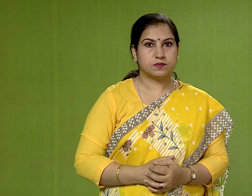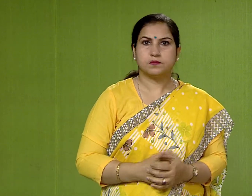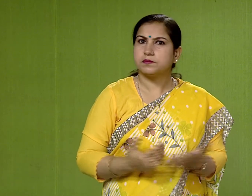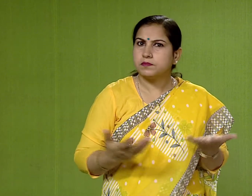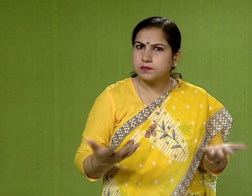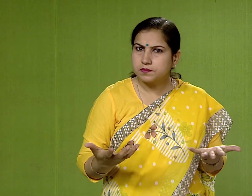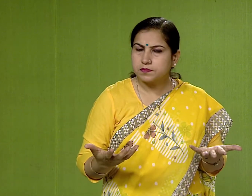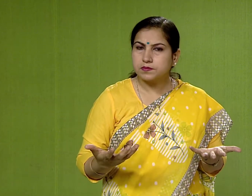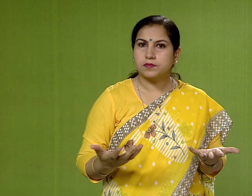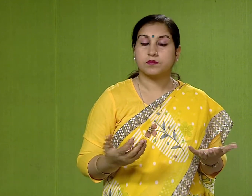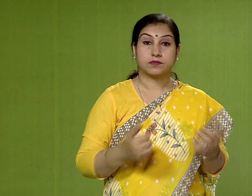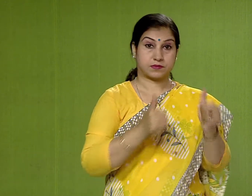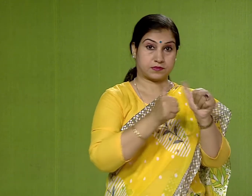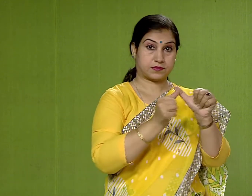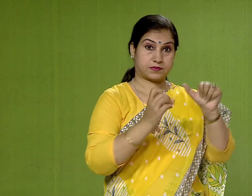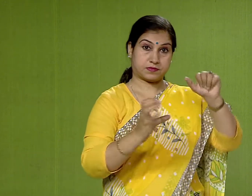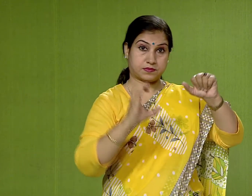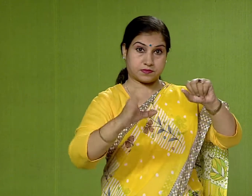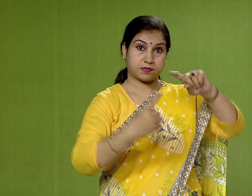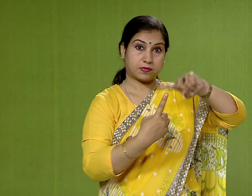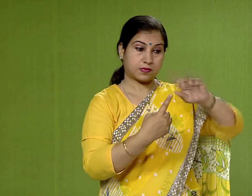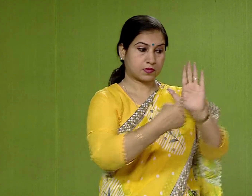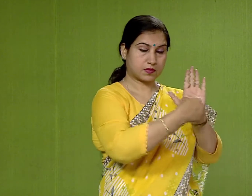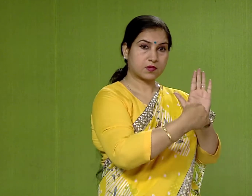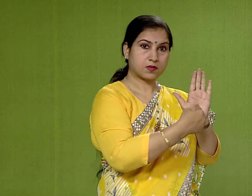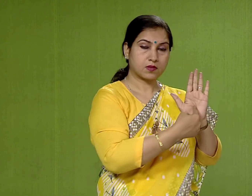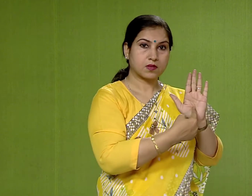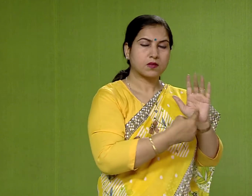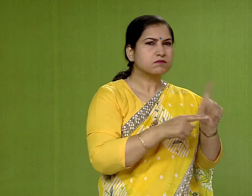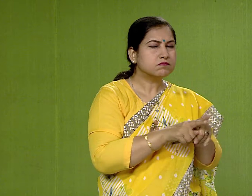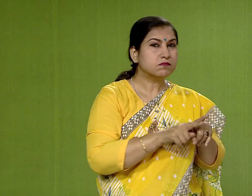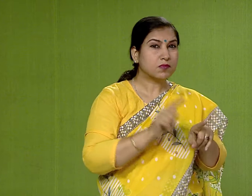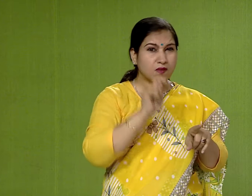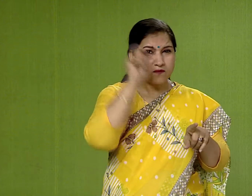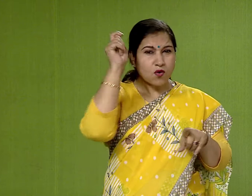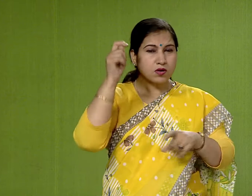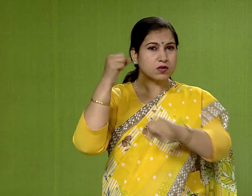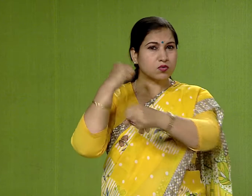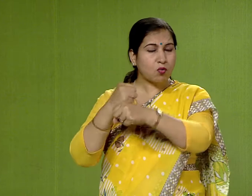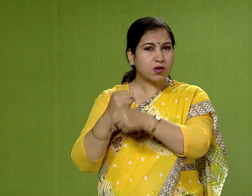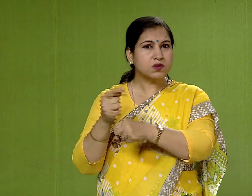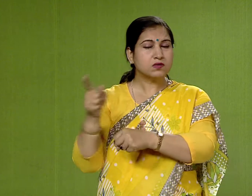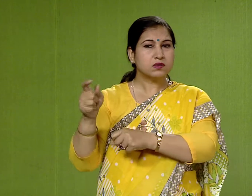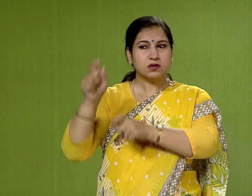However, the Act protected British interests and